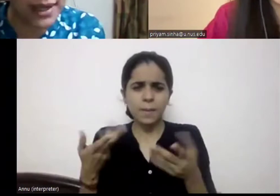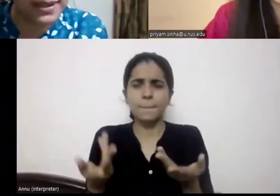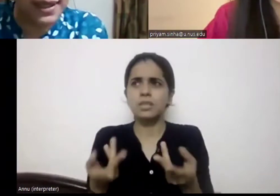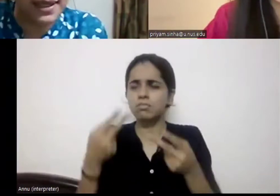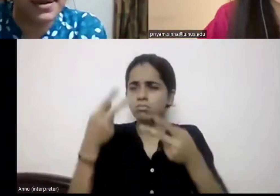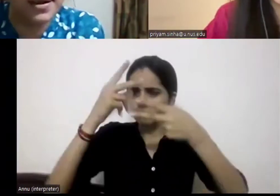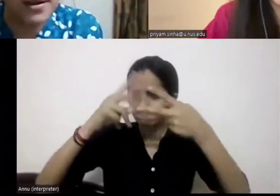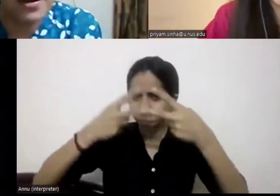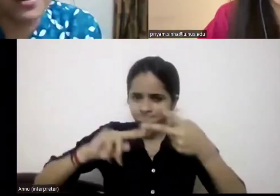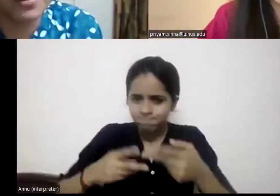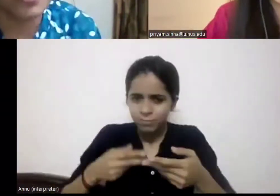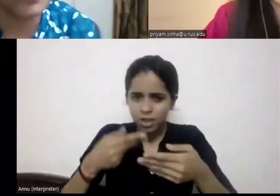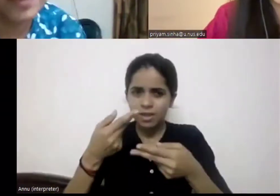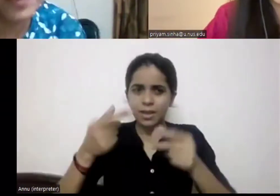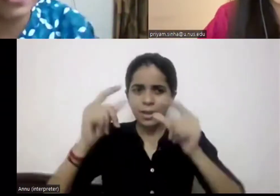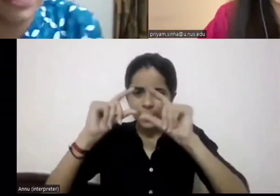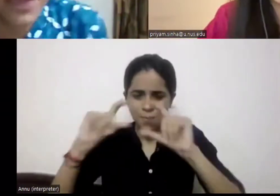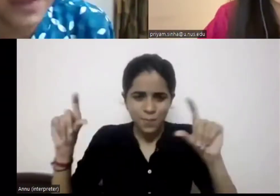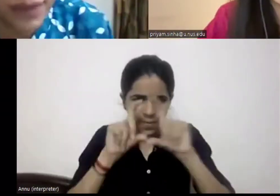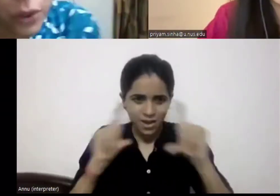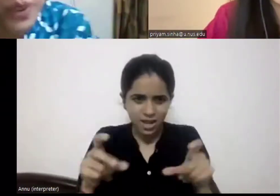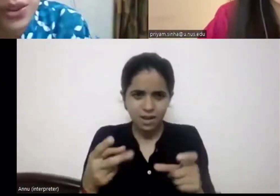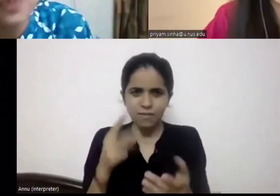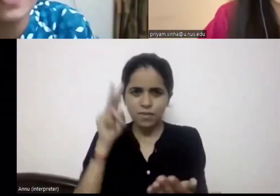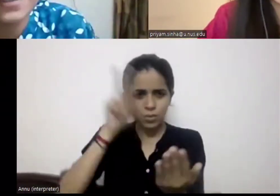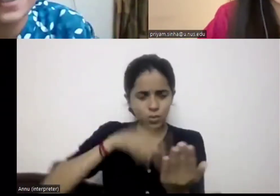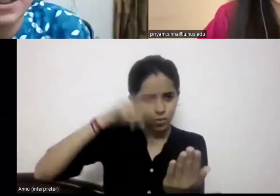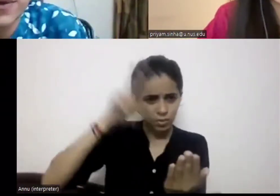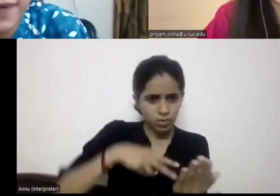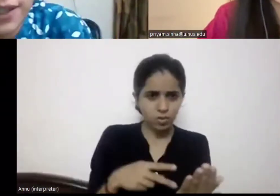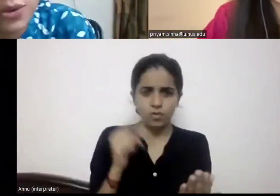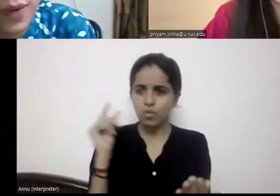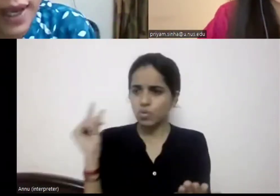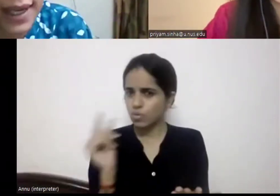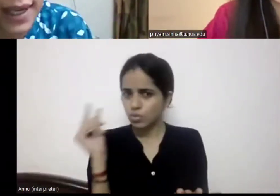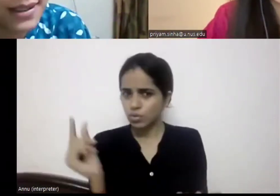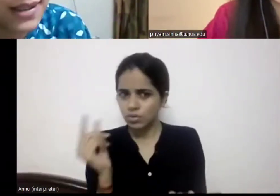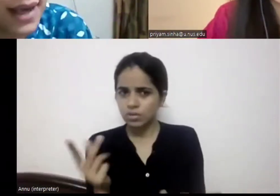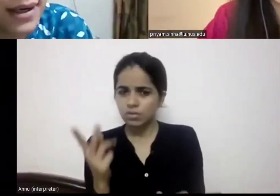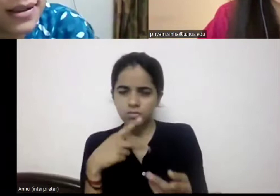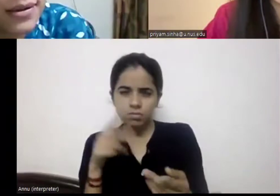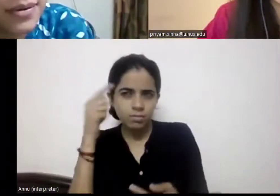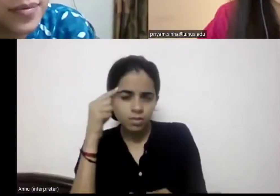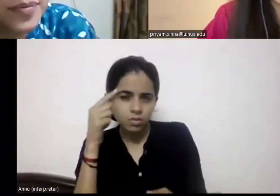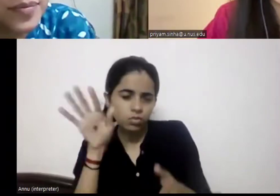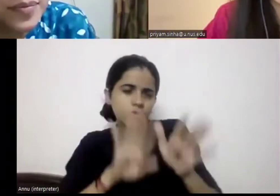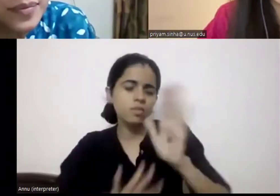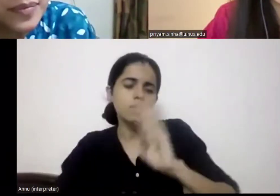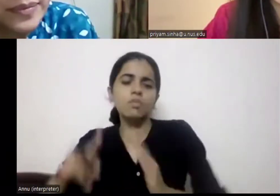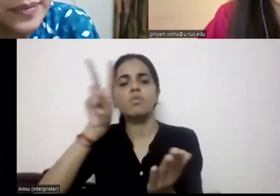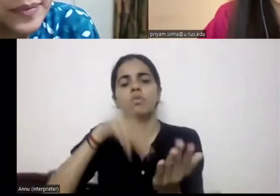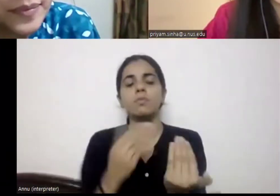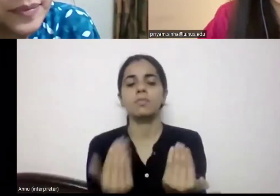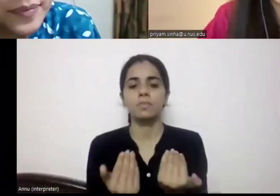and passing, and uh, you can use that kind of lens to analyze this character.